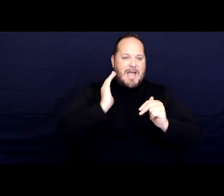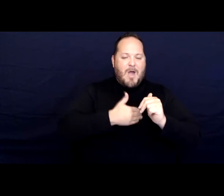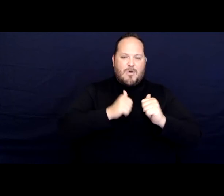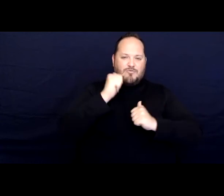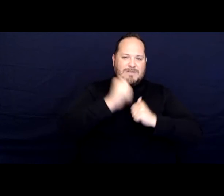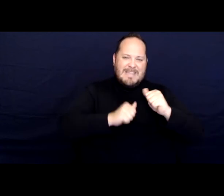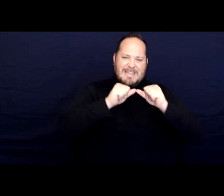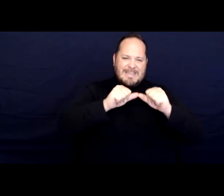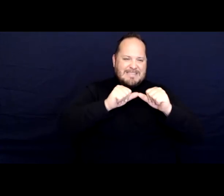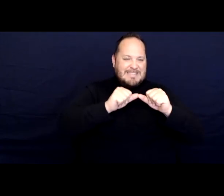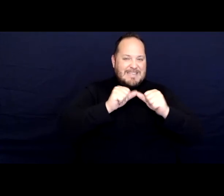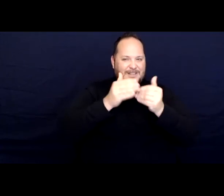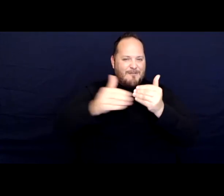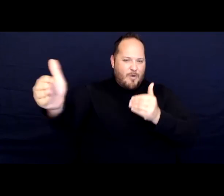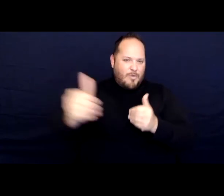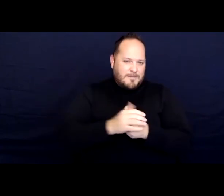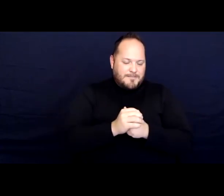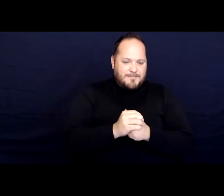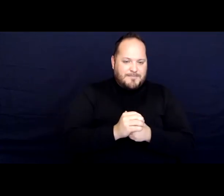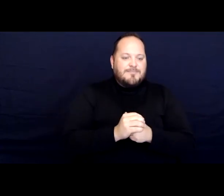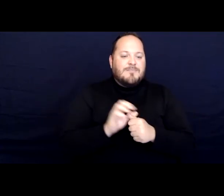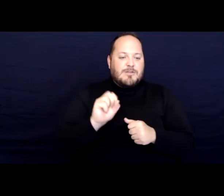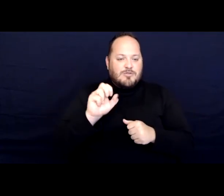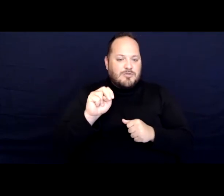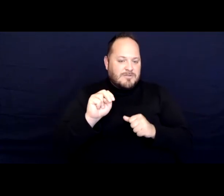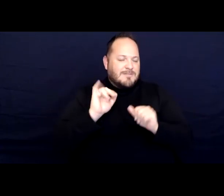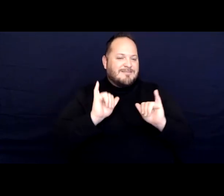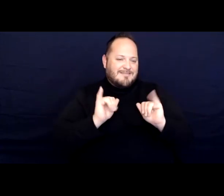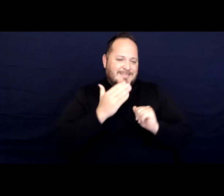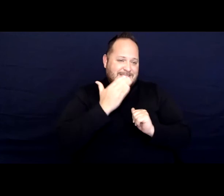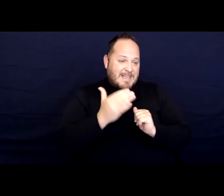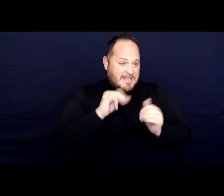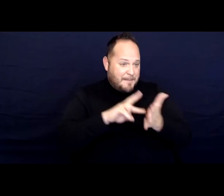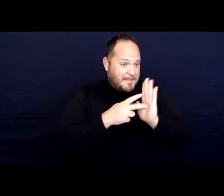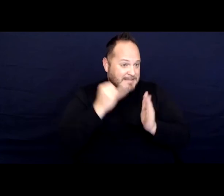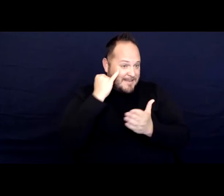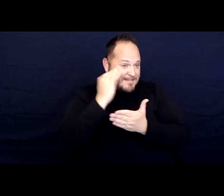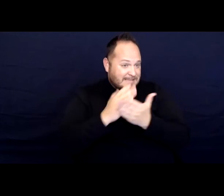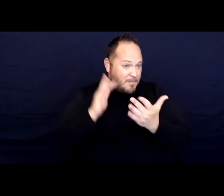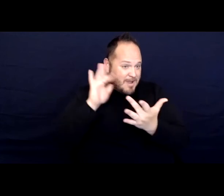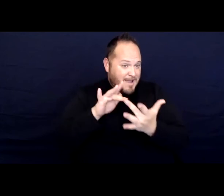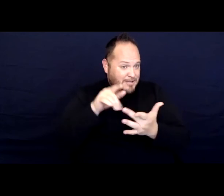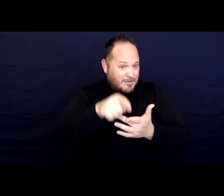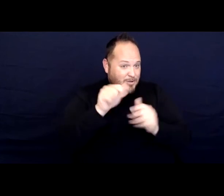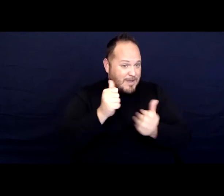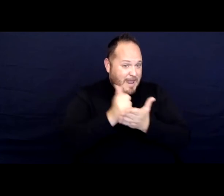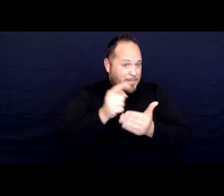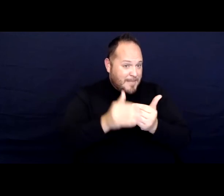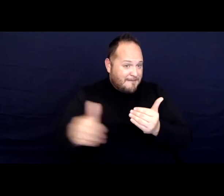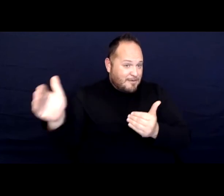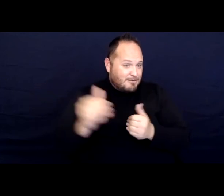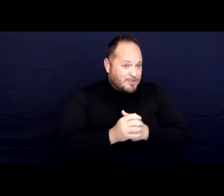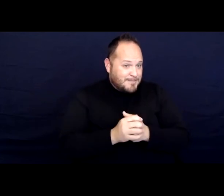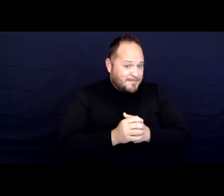Thanks. So does that mean like if somebody contacts you now, you will help them into Absolutely. the future? Okay. So if